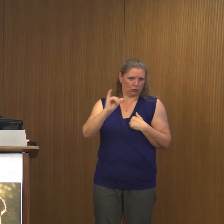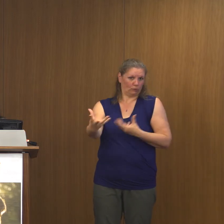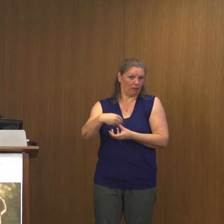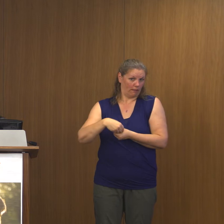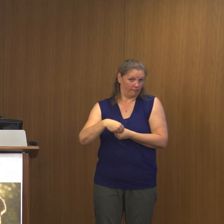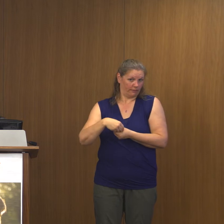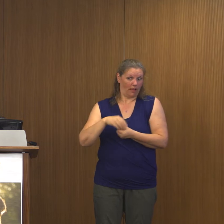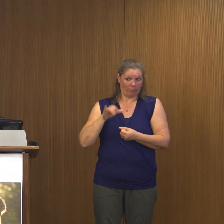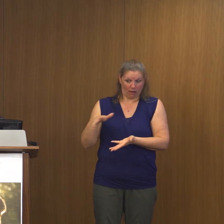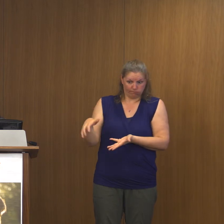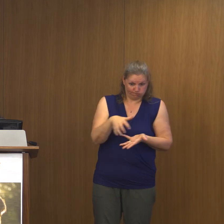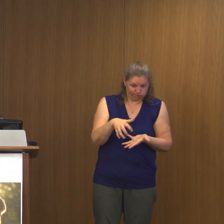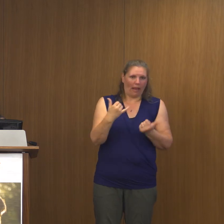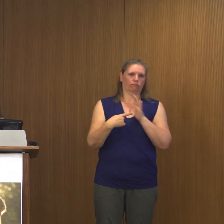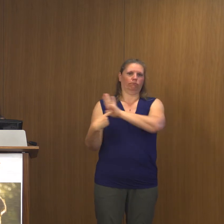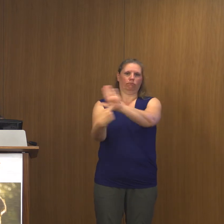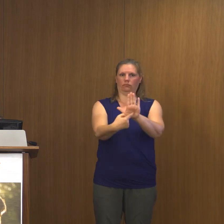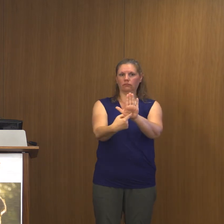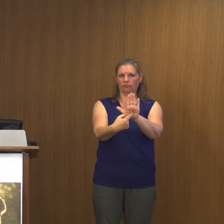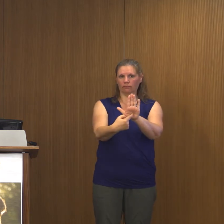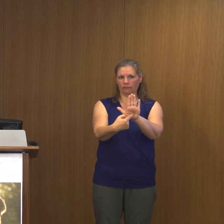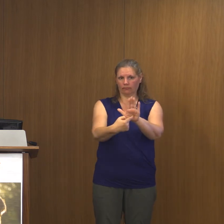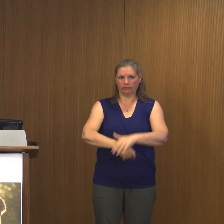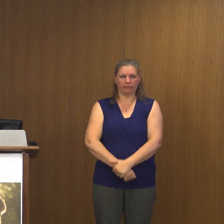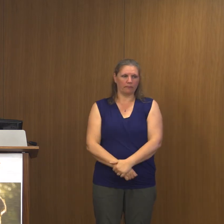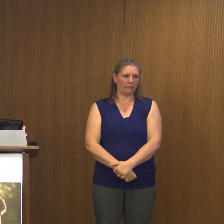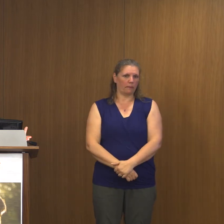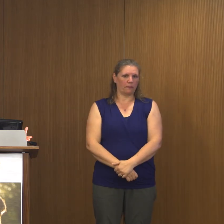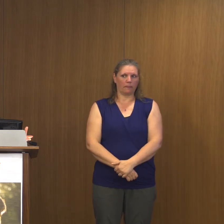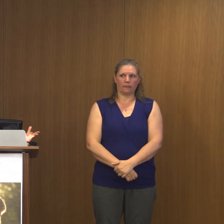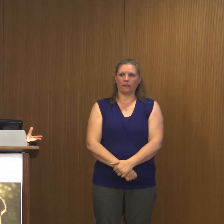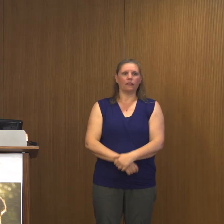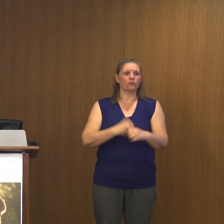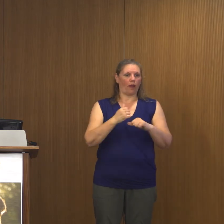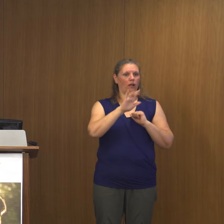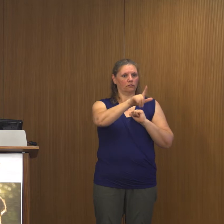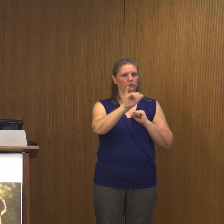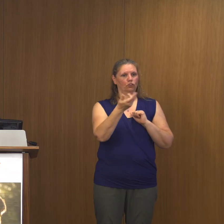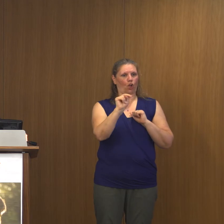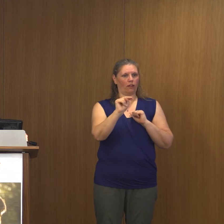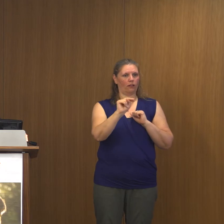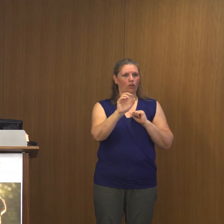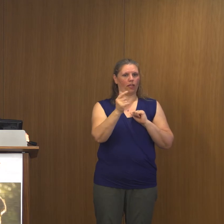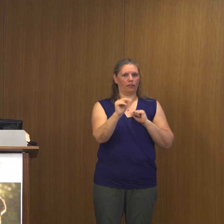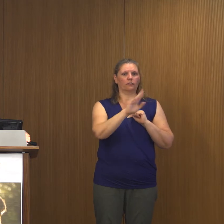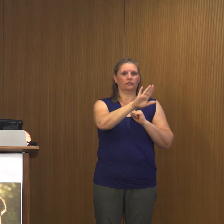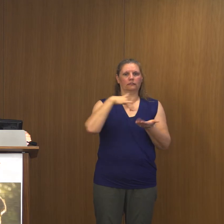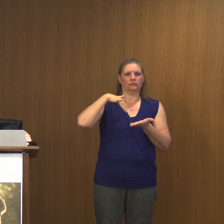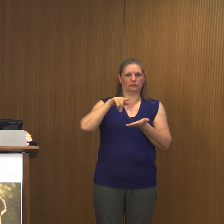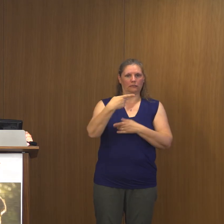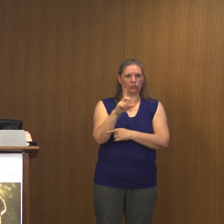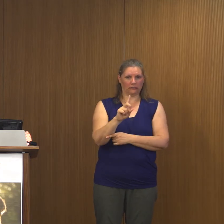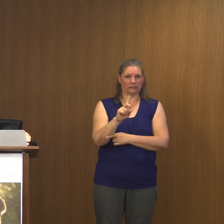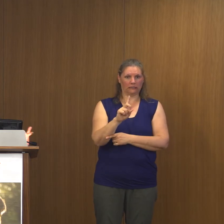going to present to you, a few of those results, and we will engage in the discussion. So I'll call Jonathan Lee, who is a postdoctoral fellow in the research